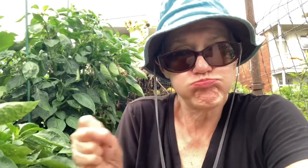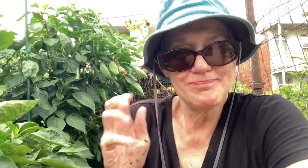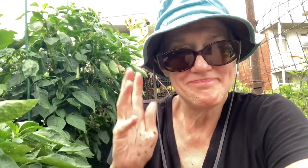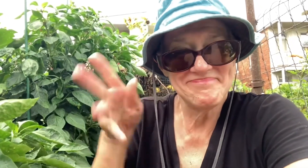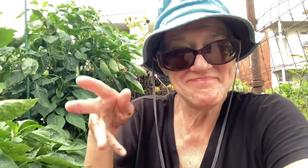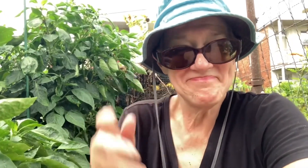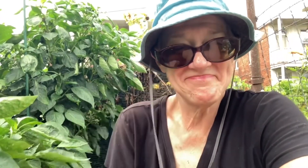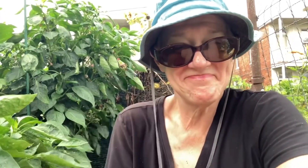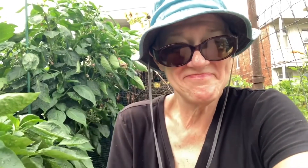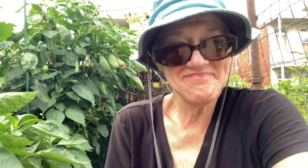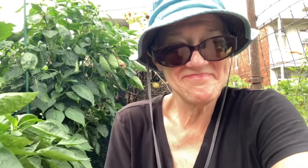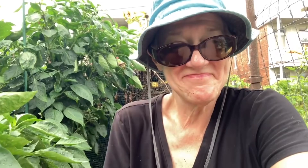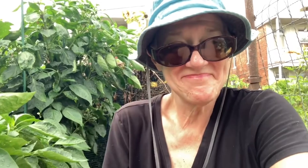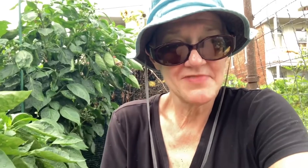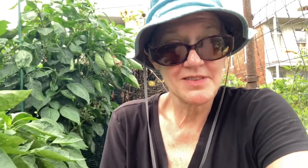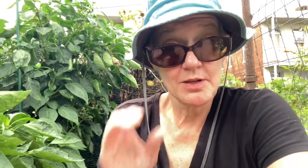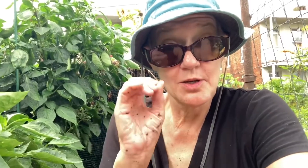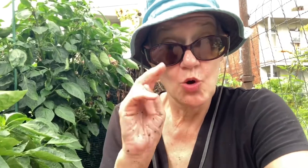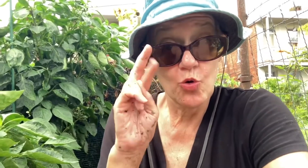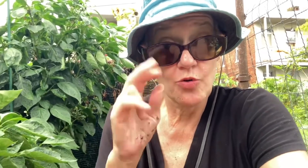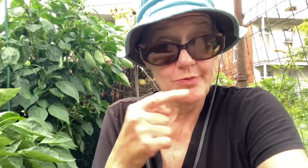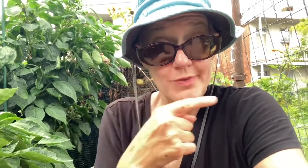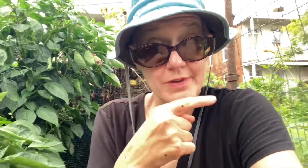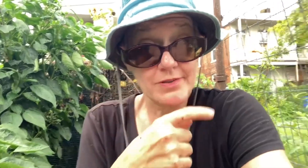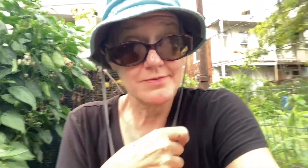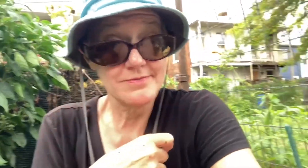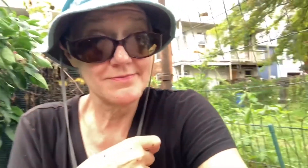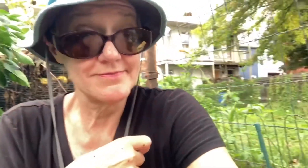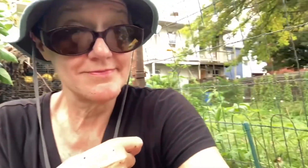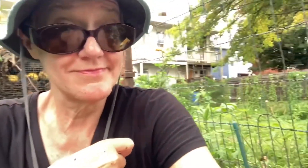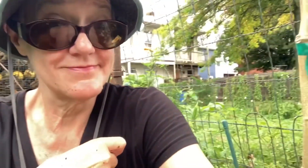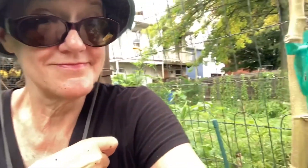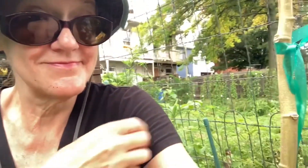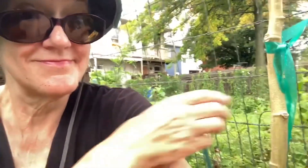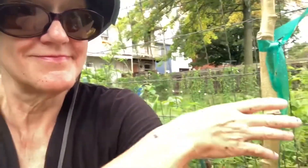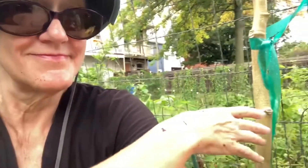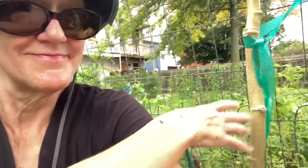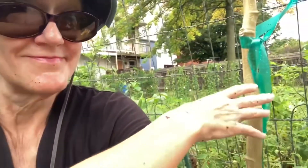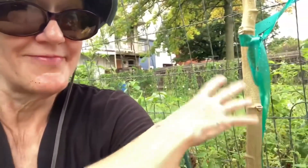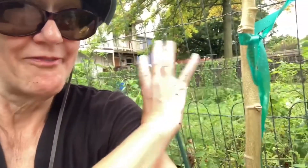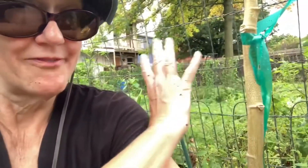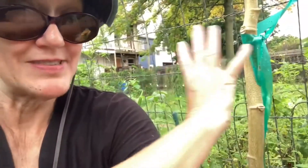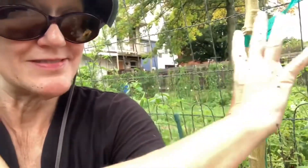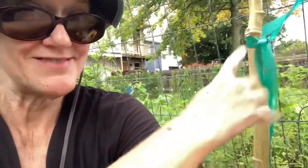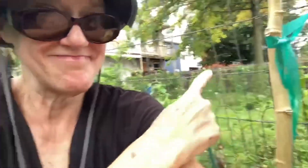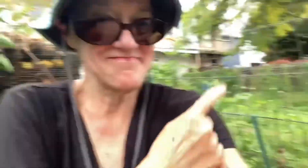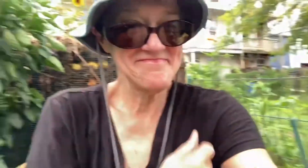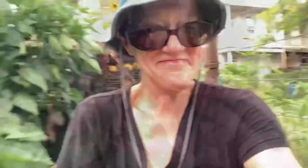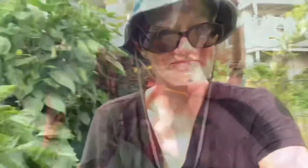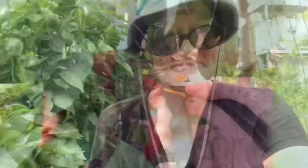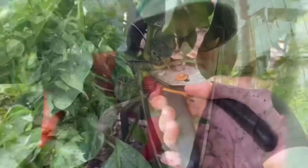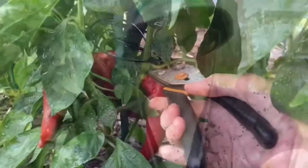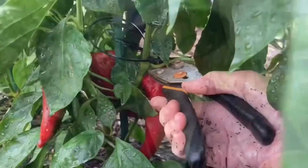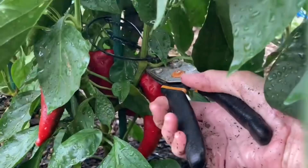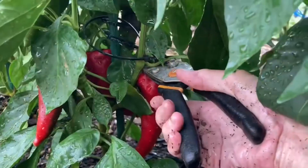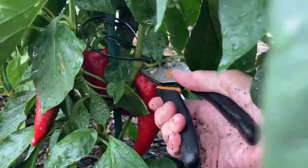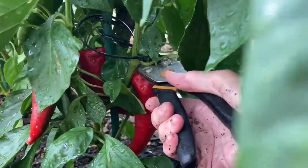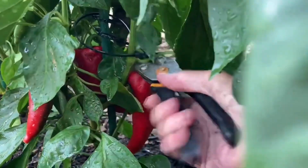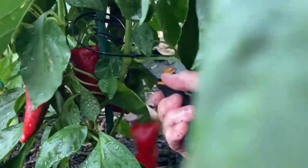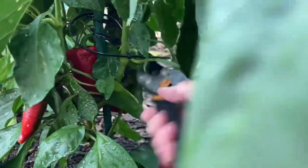harvesting and not break these pepper plants. But the okra is right here, and so is the fence.